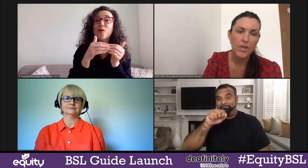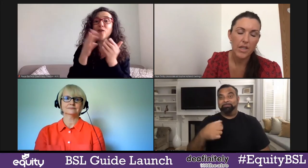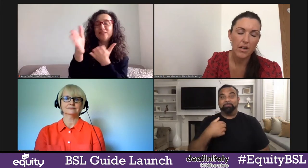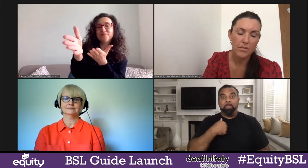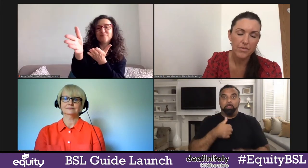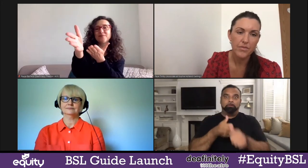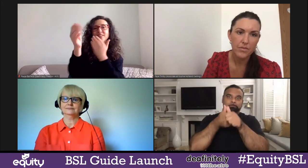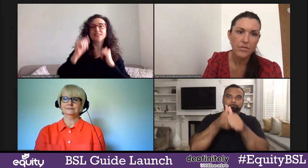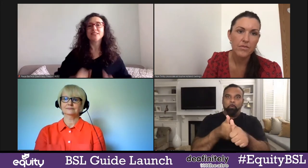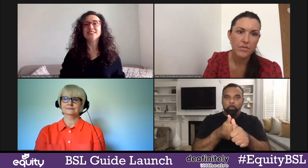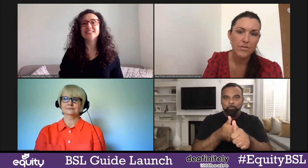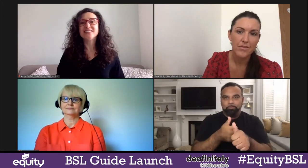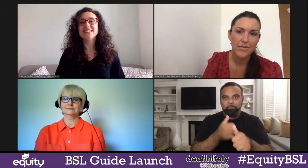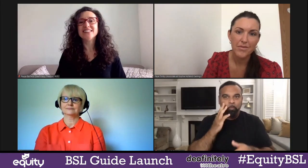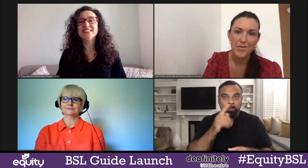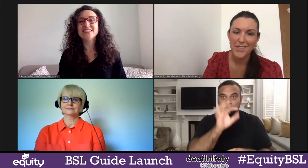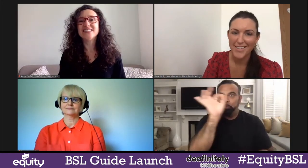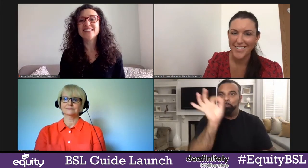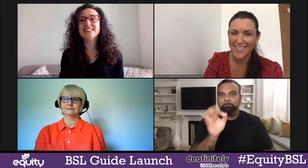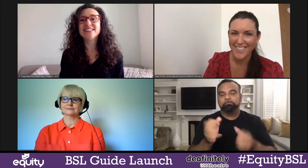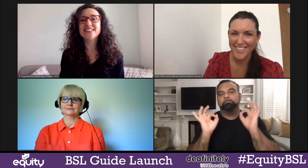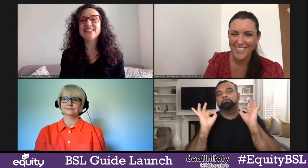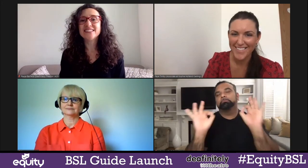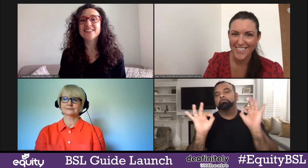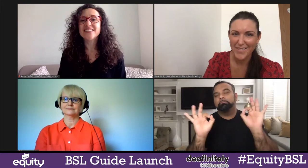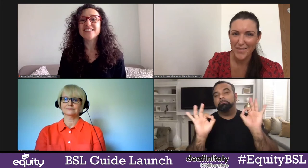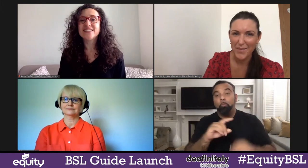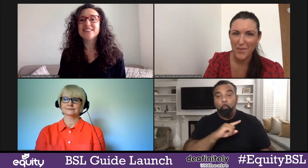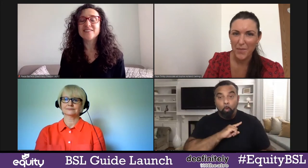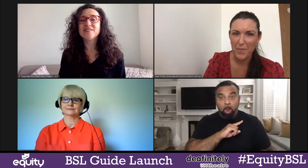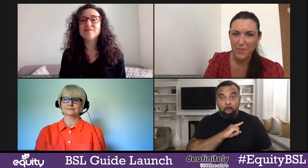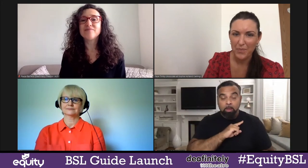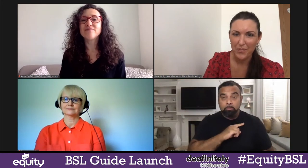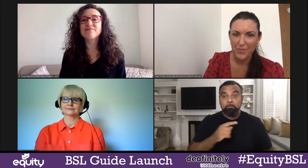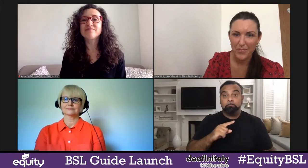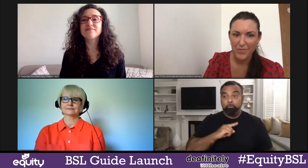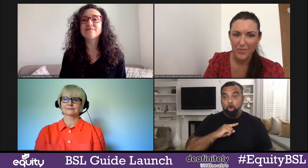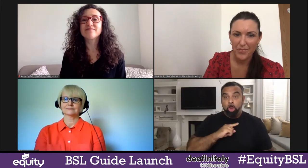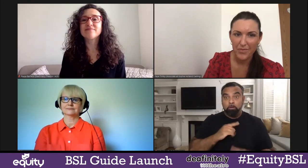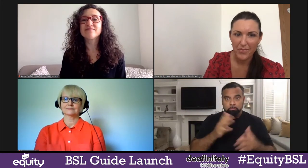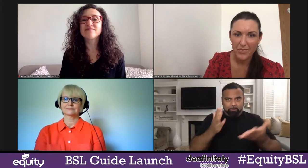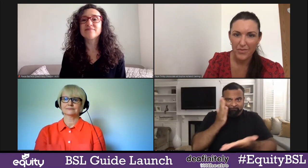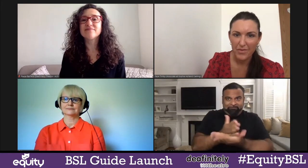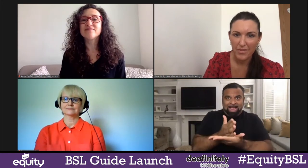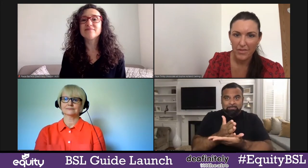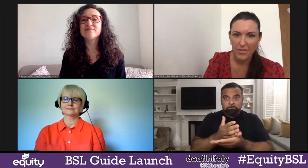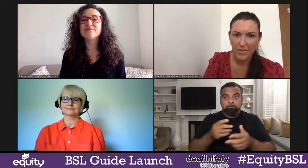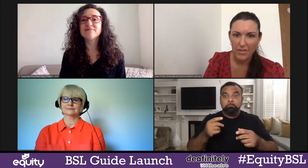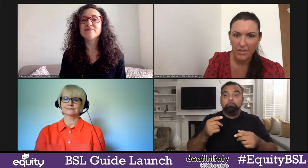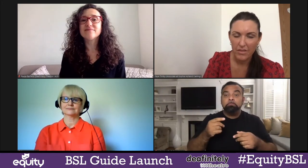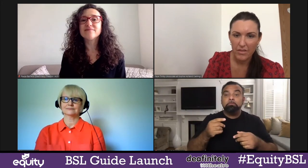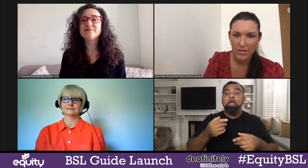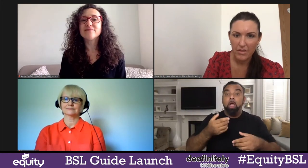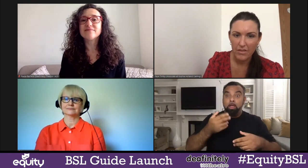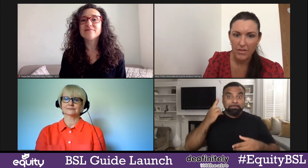see Julian's popped up now. Would you like to add more to that? Julian, yes, I'd just like to support Faye's answer to that question,